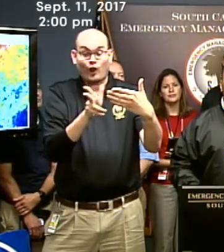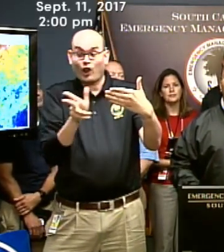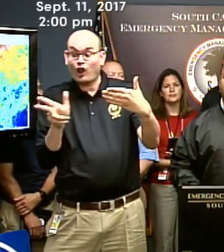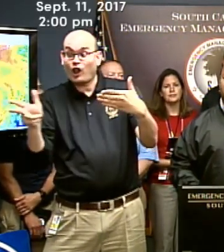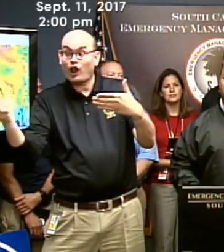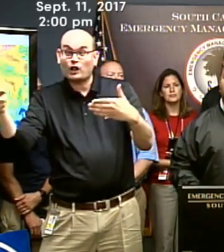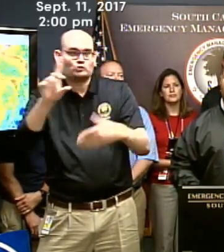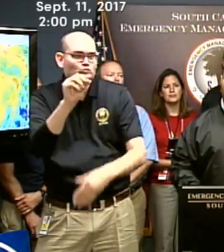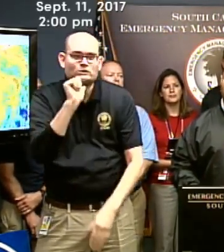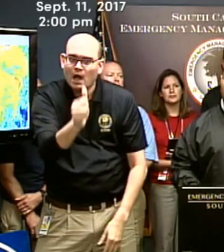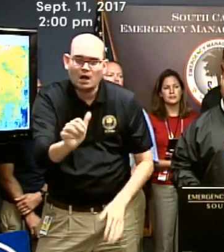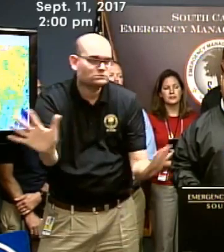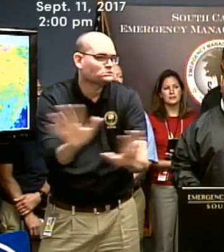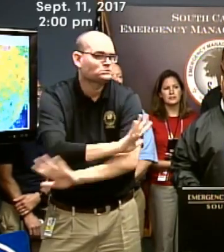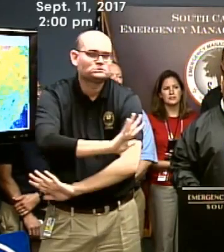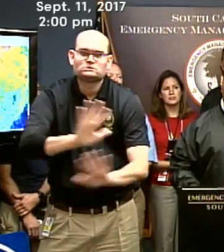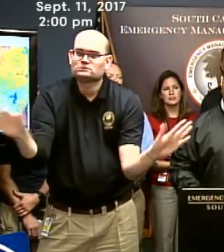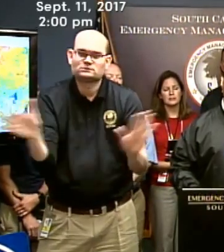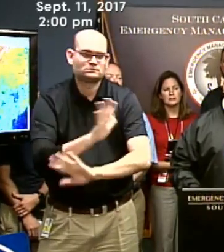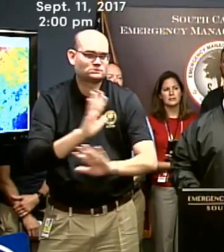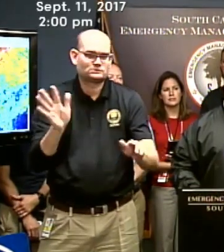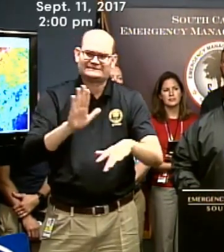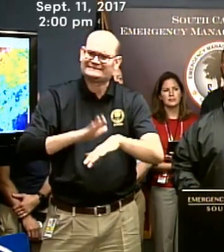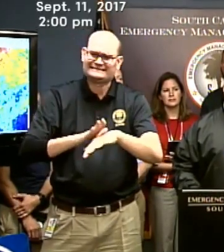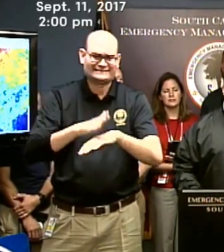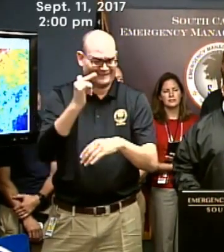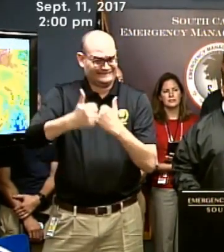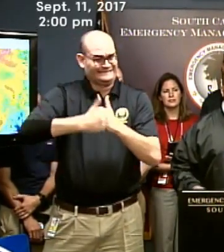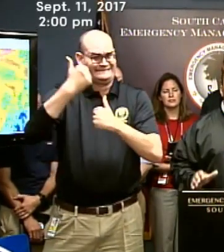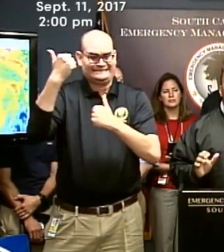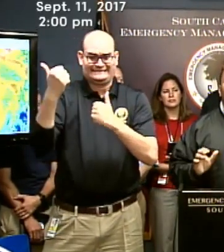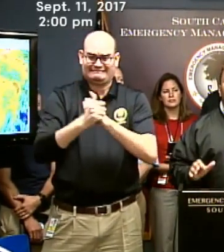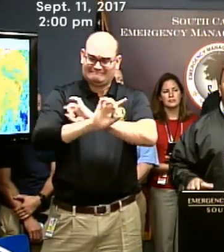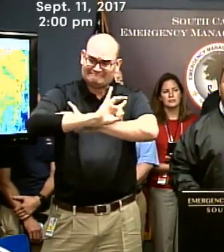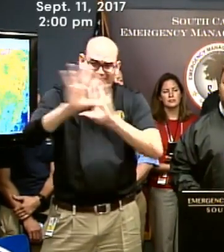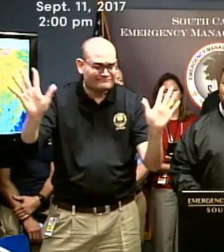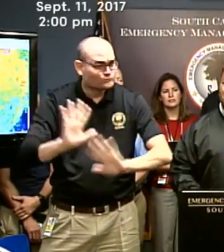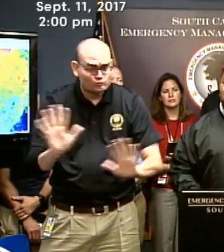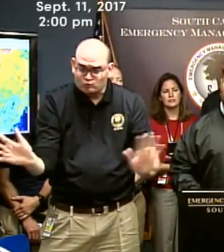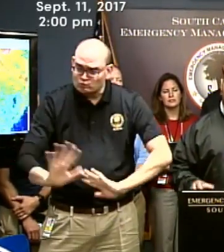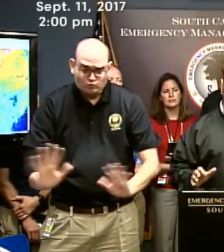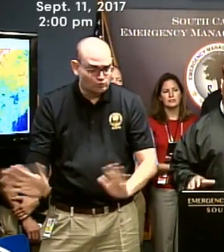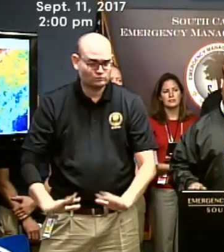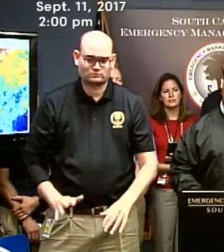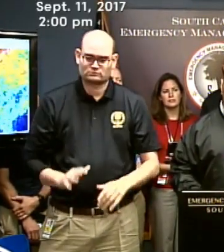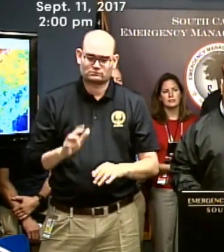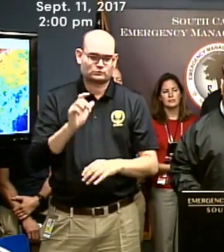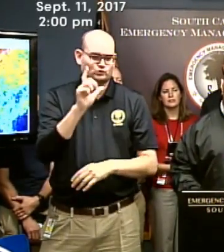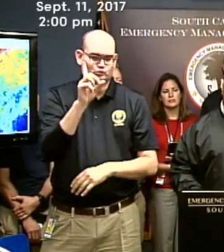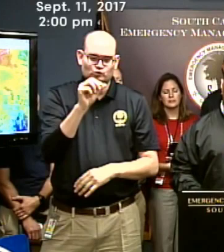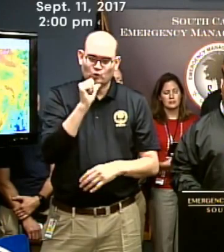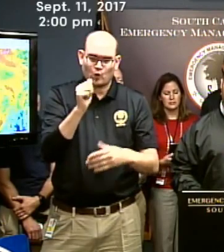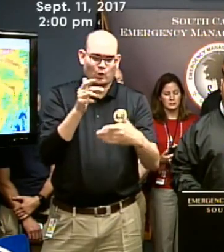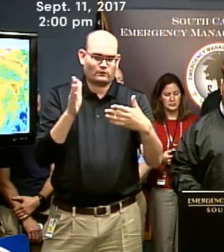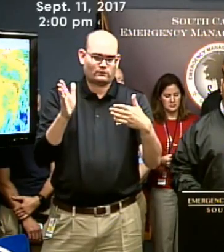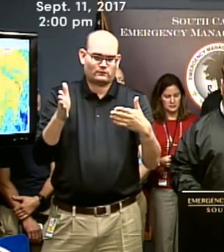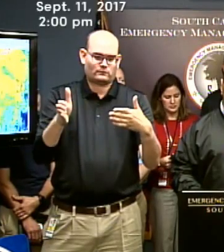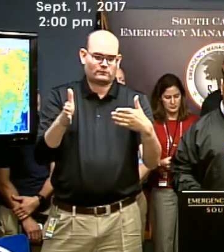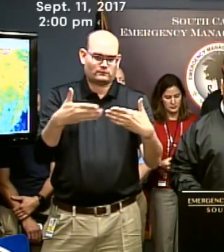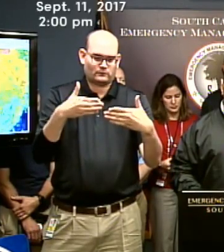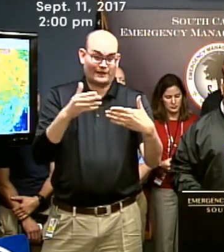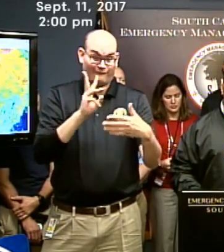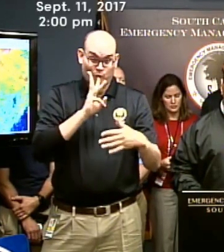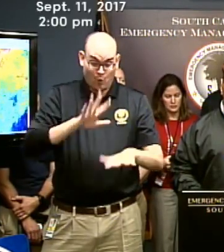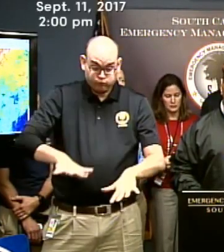barricade. Those barricades are there for a reason. And as the governor mentioned earlier, please do not drive in standing water or in flooded